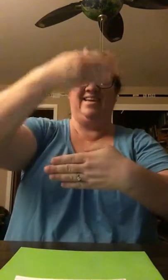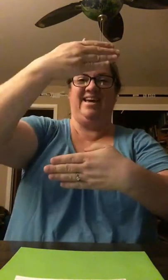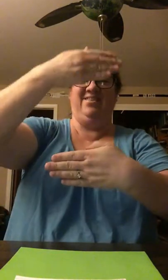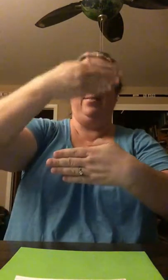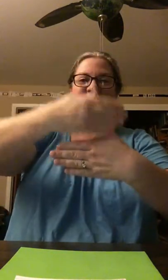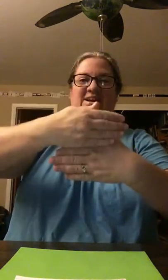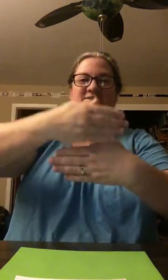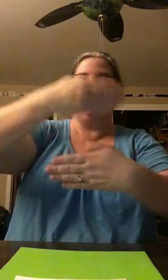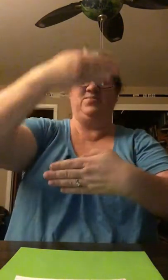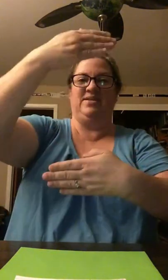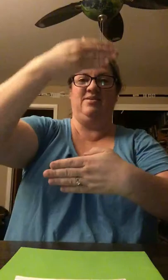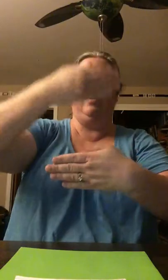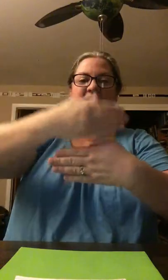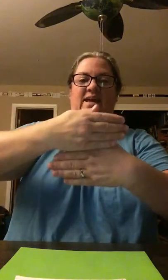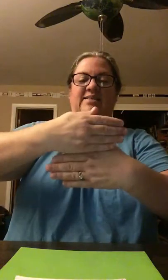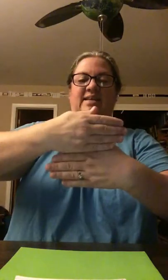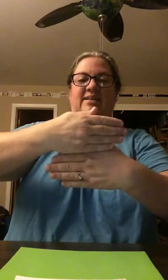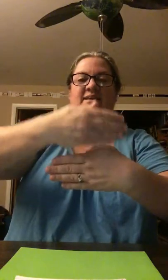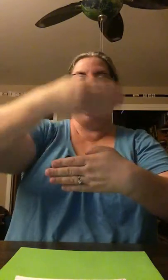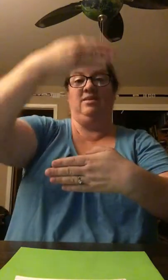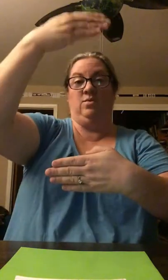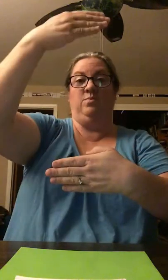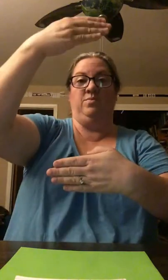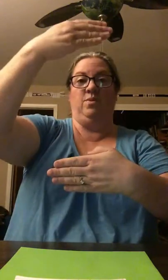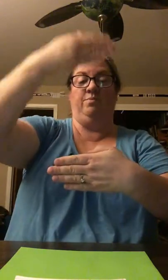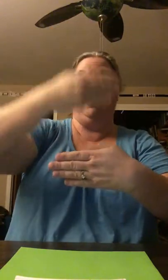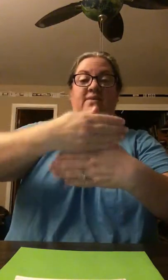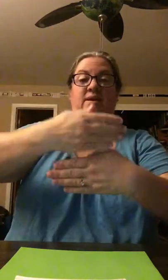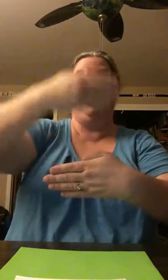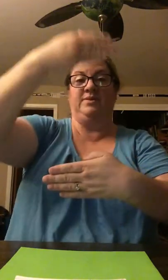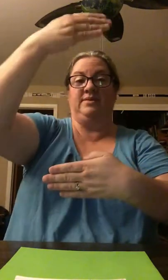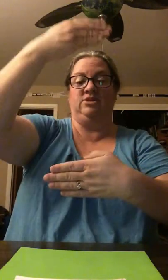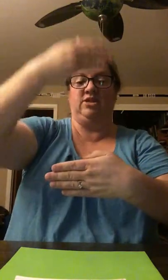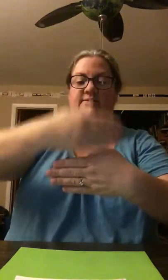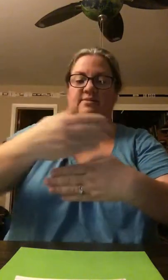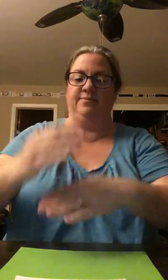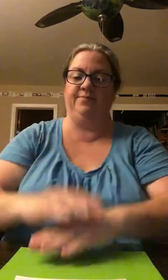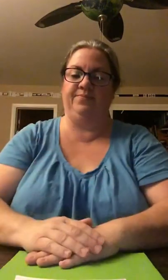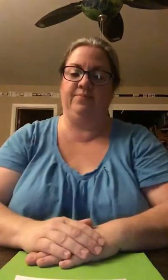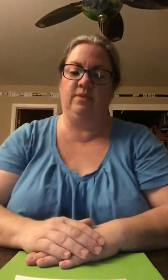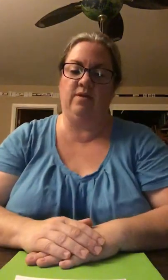Okay, right here is a window, as in the part that opens and shuts. Okay.